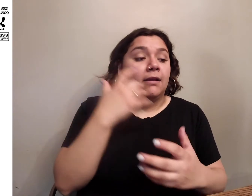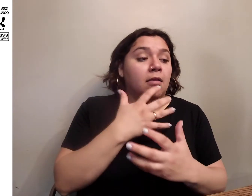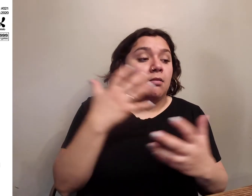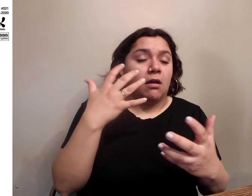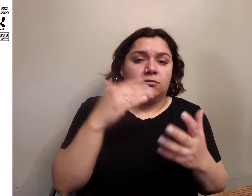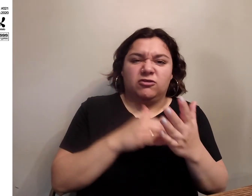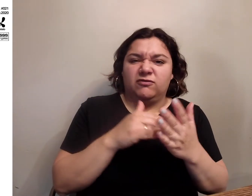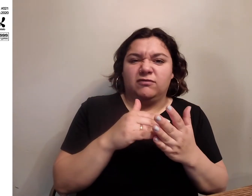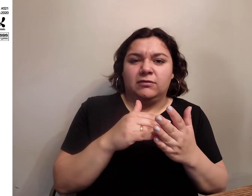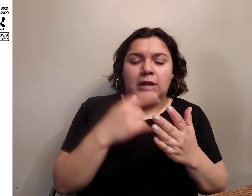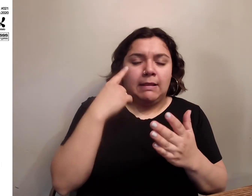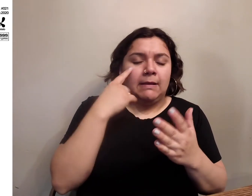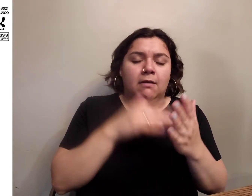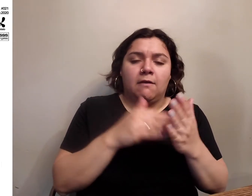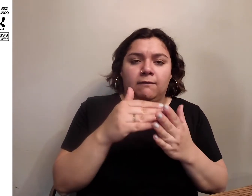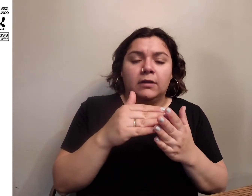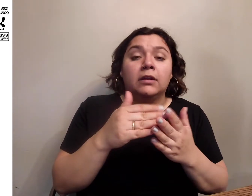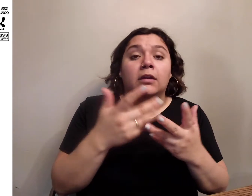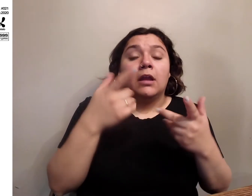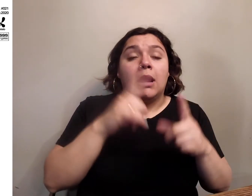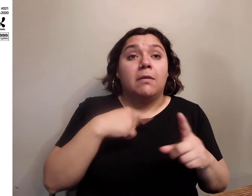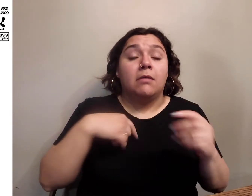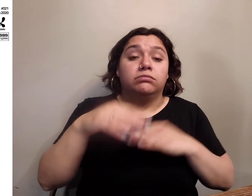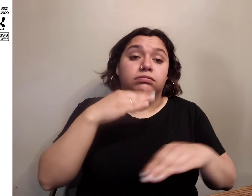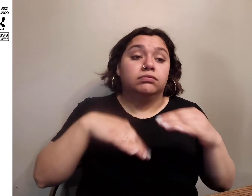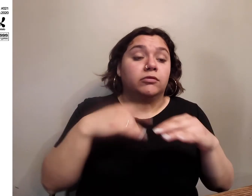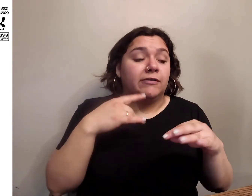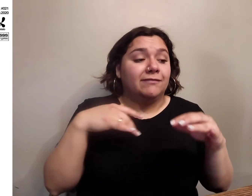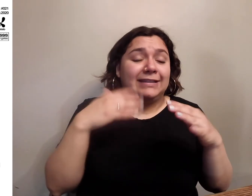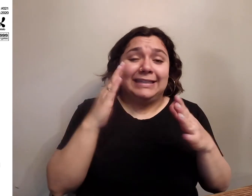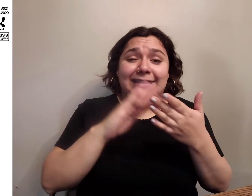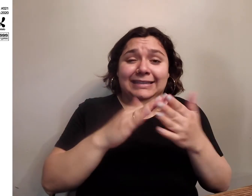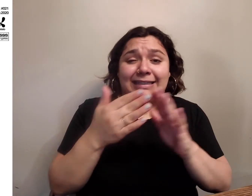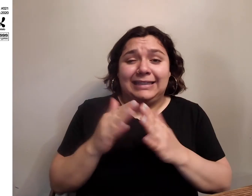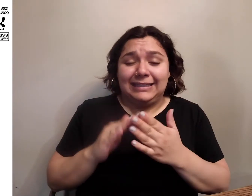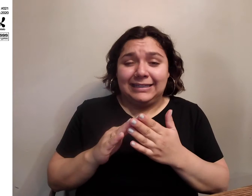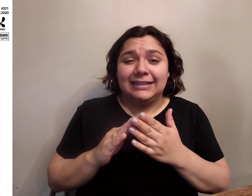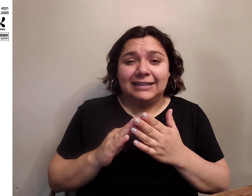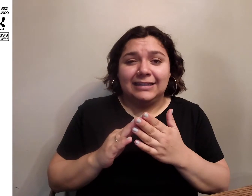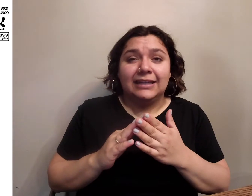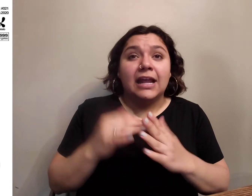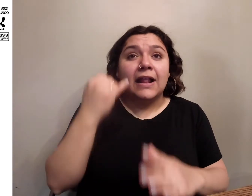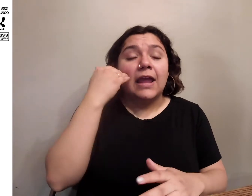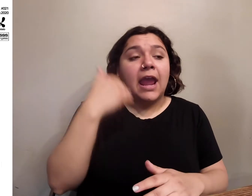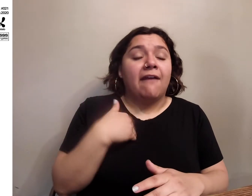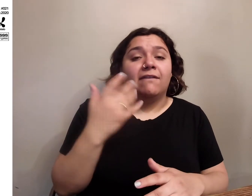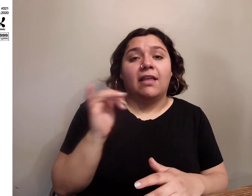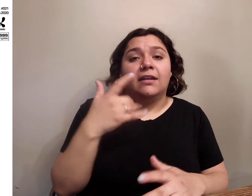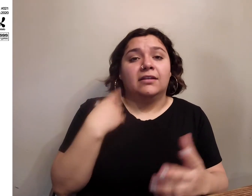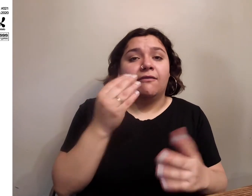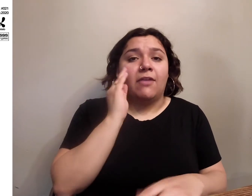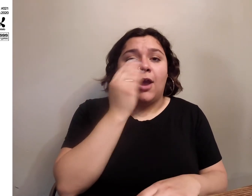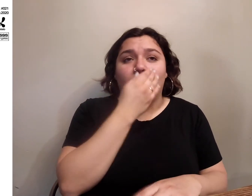about that when I'm moving around the city, and it is like the flower that comes out